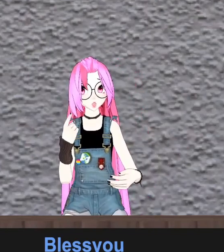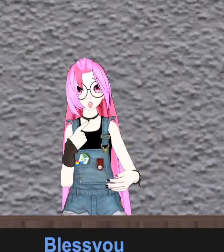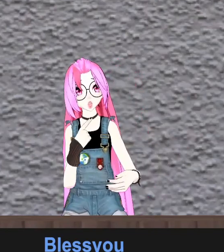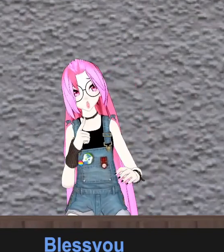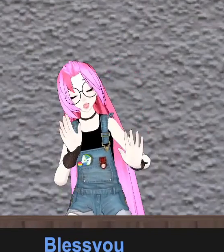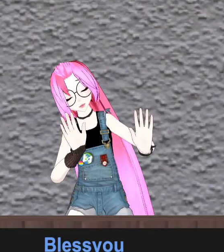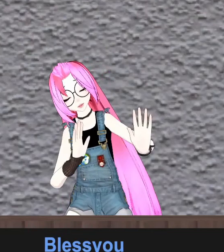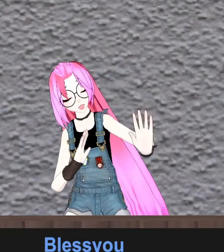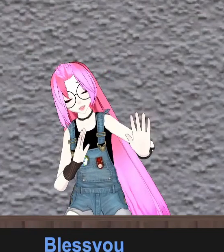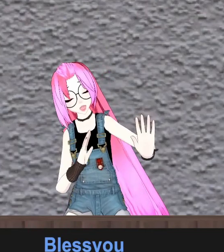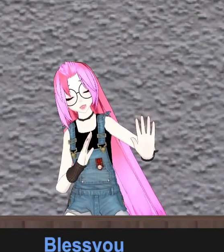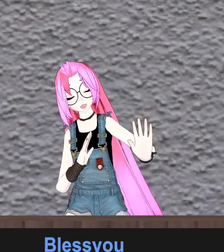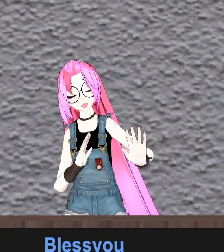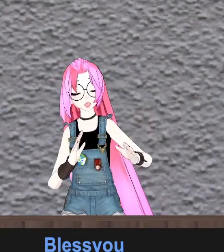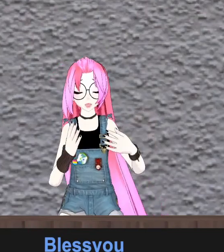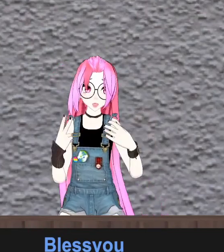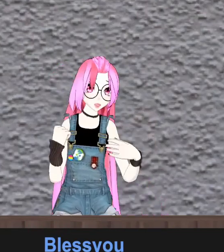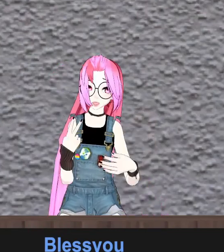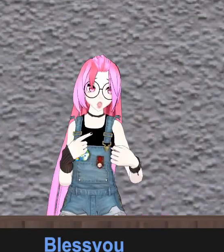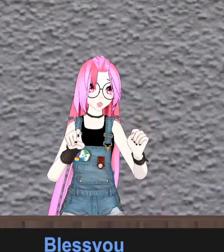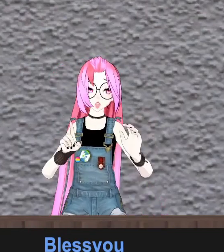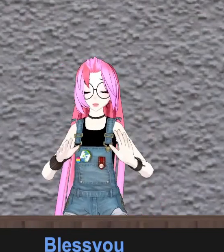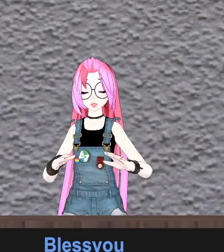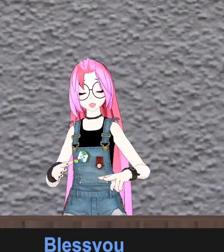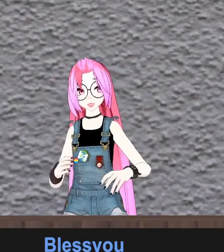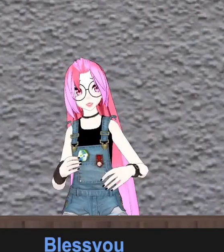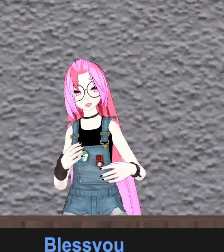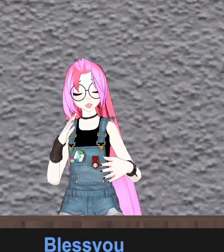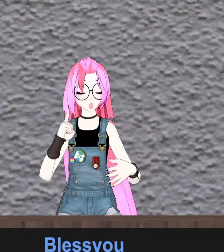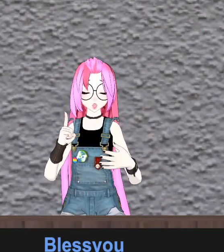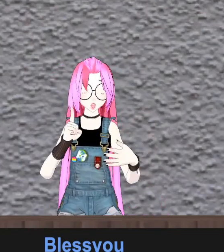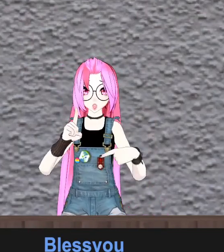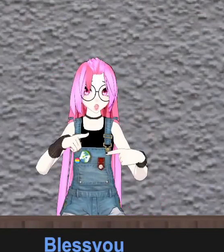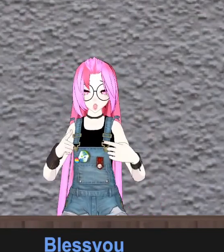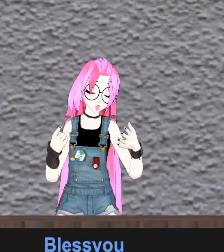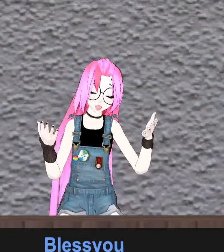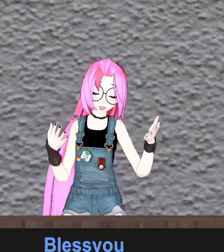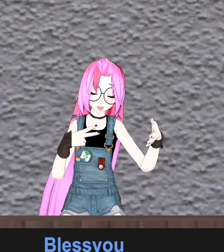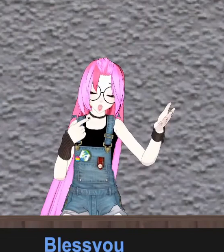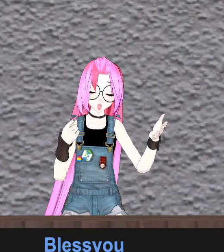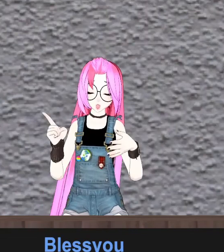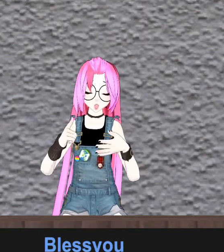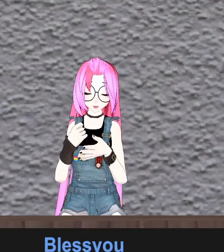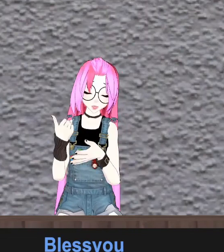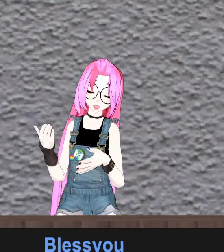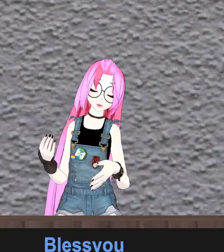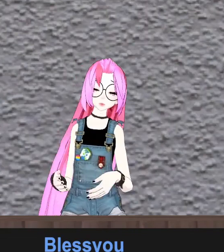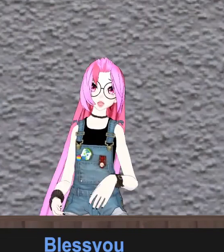tell you, like, oh, no, I'm fine. You know, don't be offended by that. It's just, if a deaf person doesn't need your help, they're gonna tell you, I don't need your help right now.